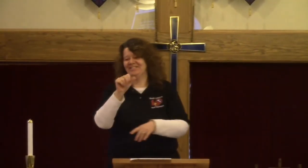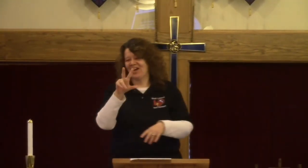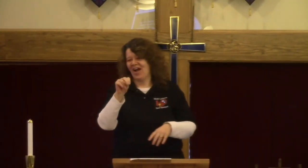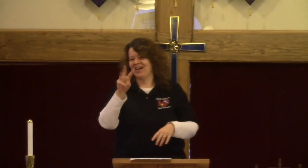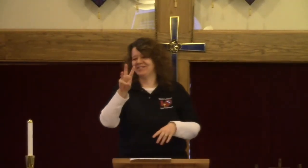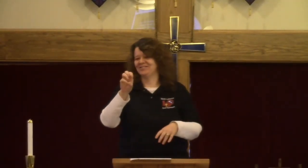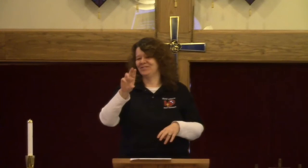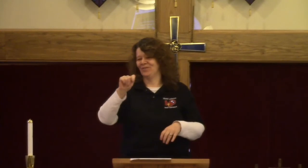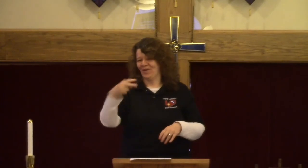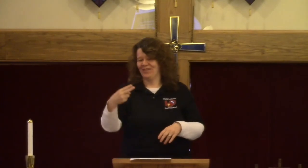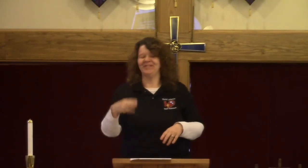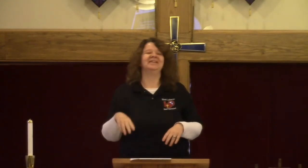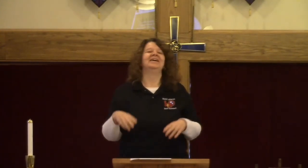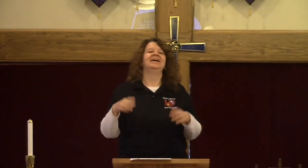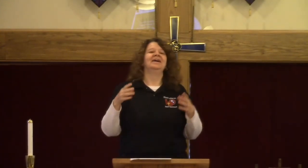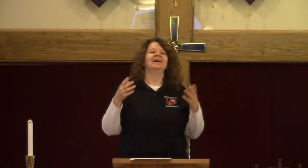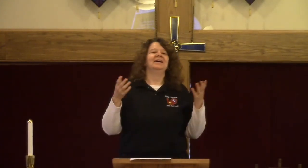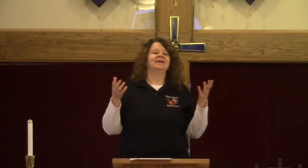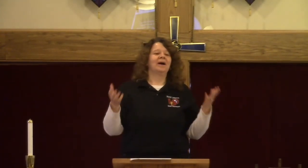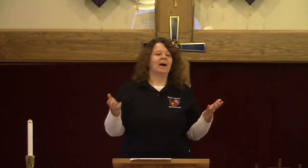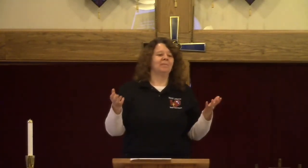NWAD, Deaconess Werth.